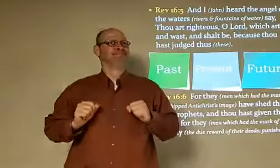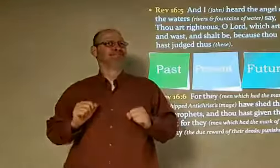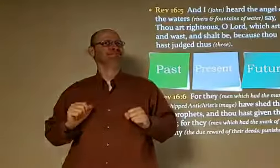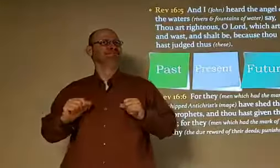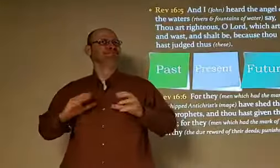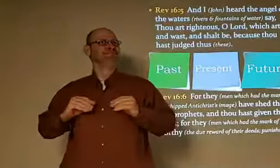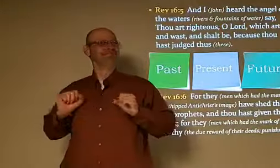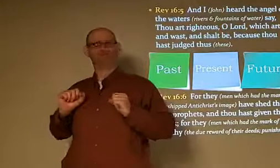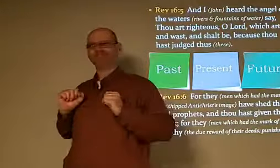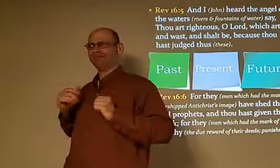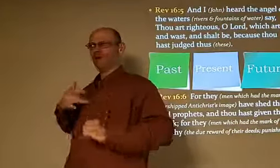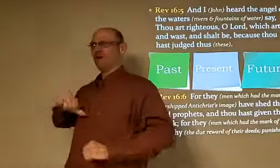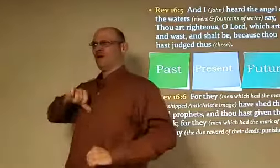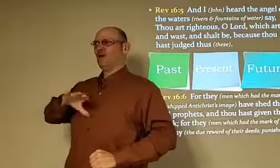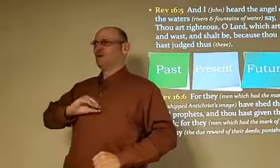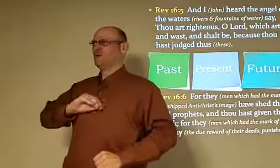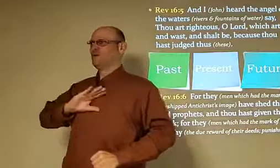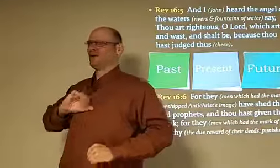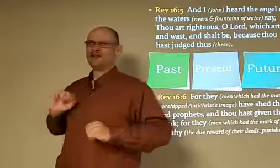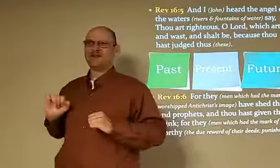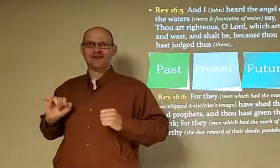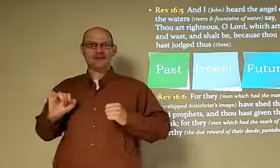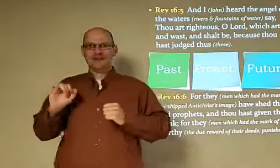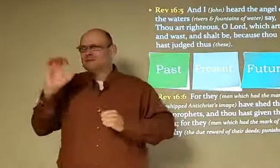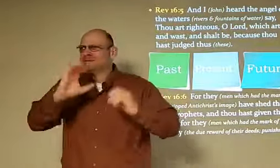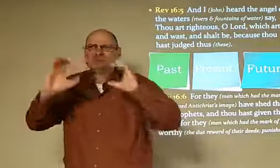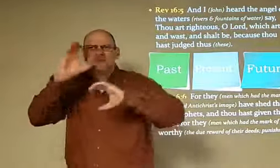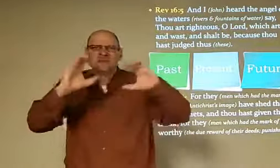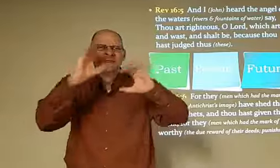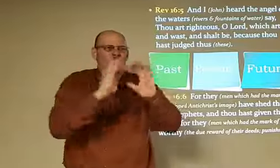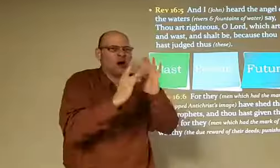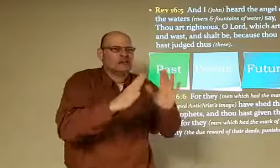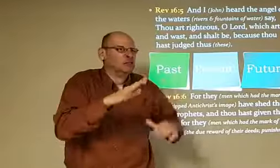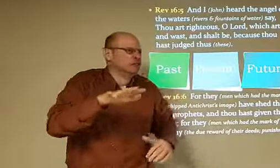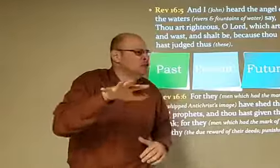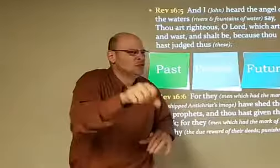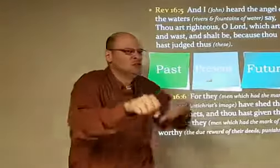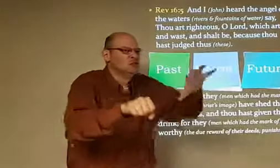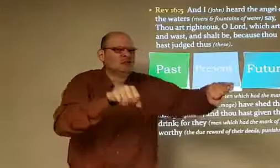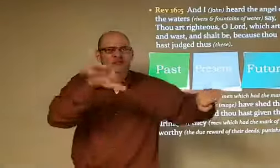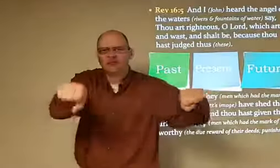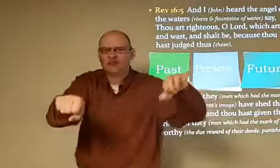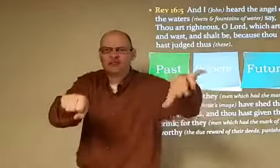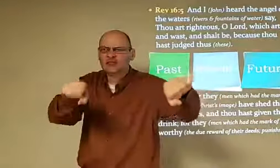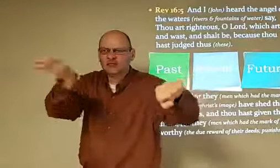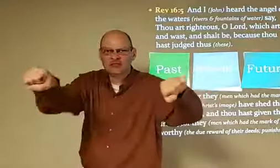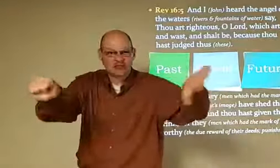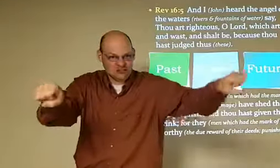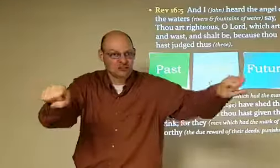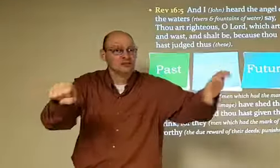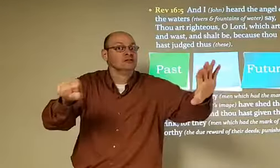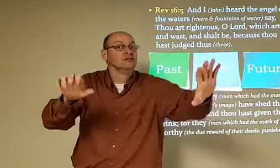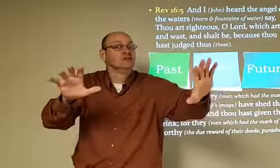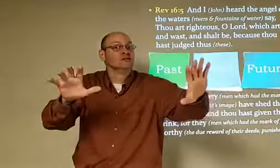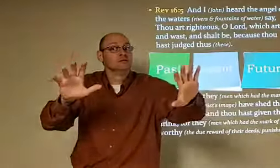that follow the Antichrist, they're like, "Okay, good, we did good, we made him proud." And they search for more. And they search for more to capture,